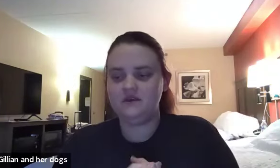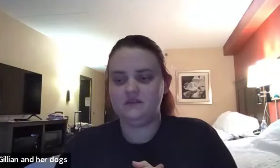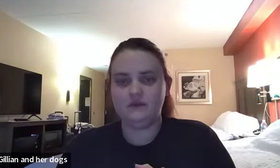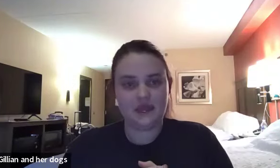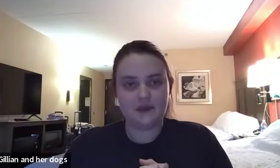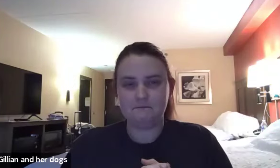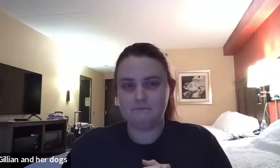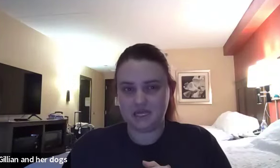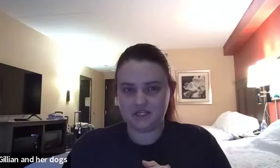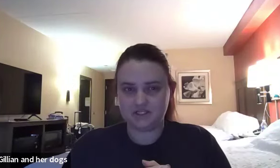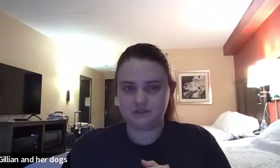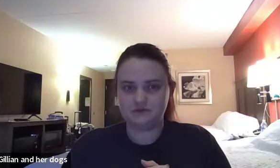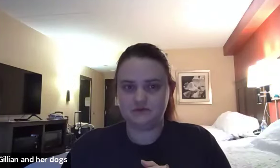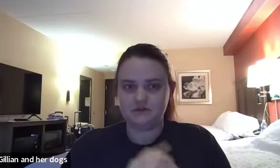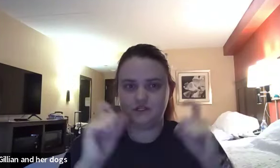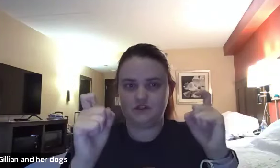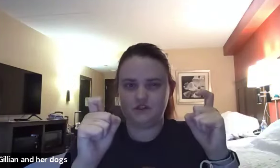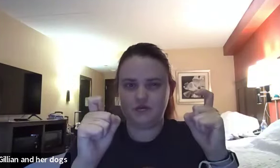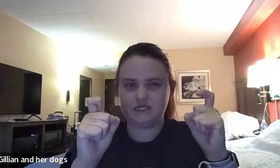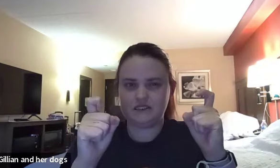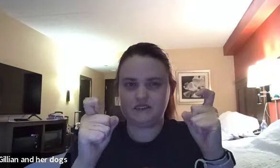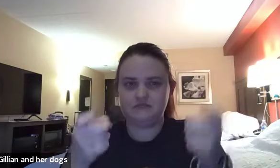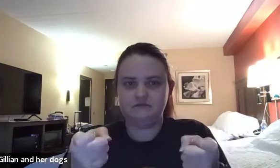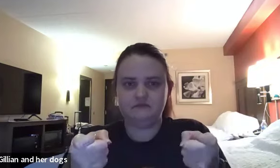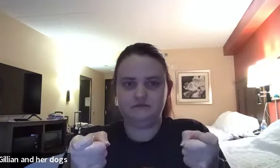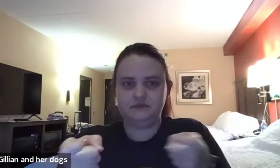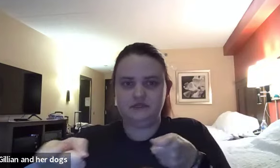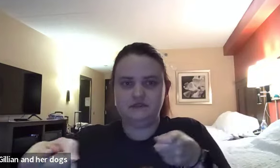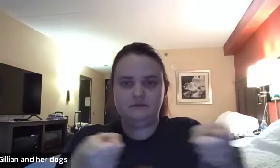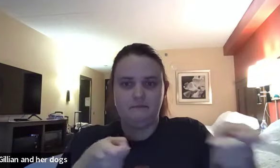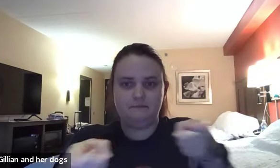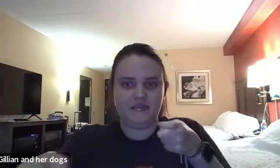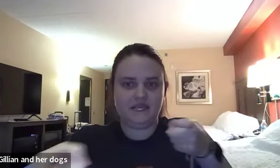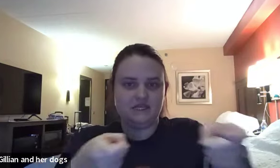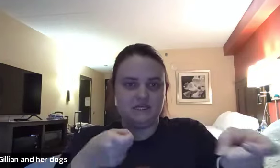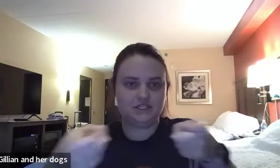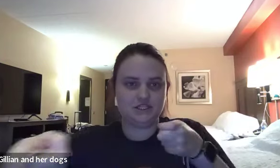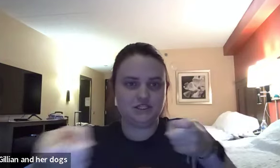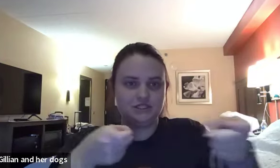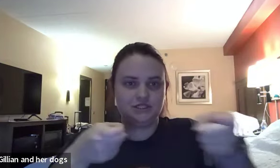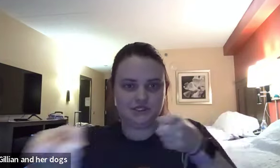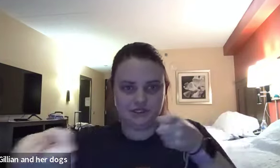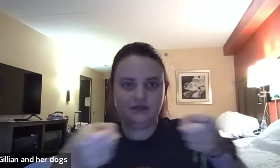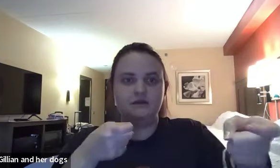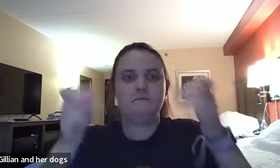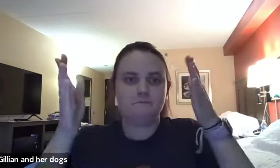Then we had manager, the two X's, bent, manage,